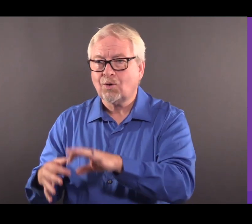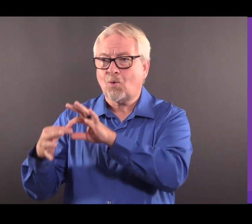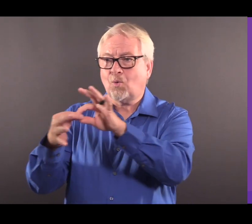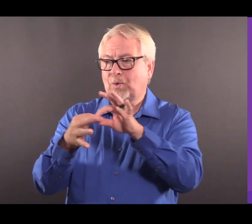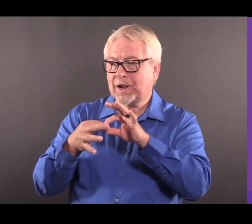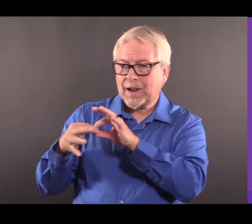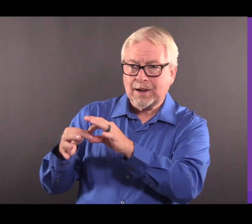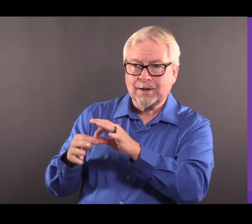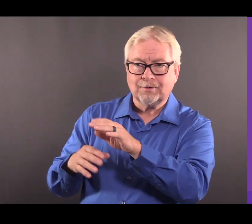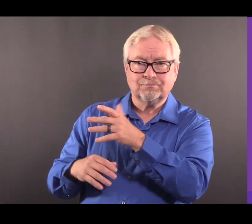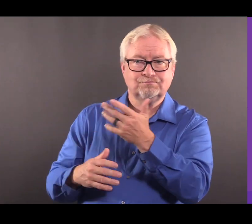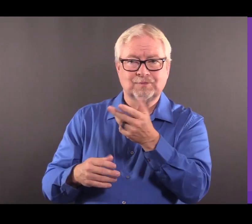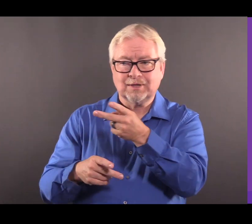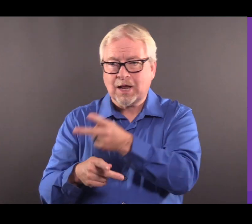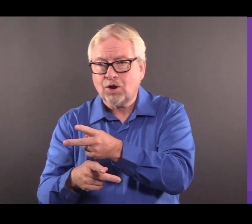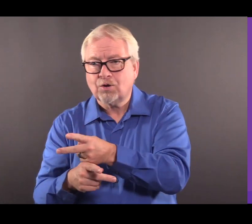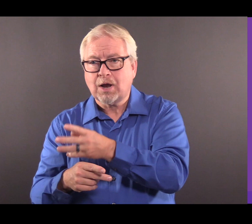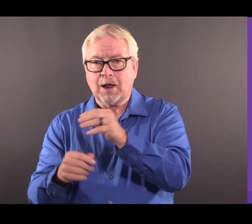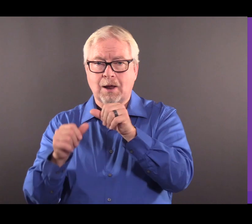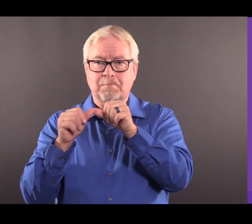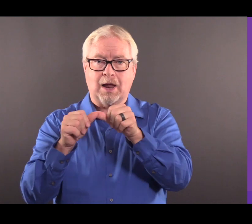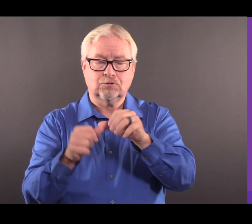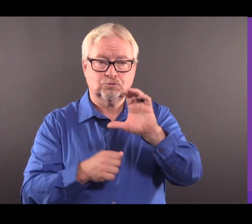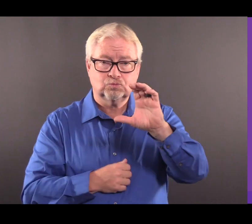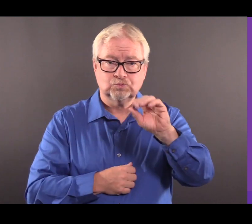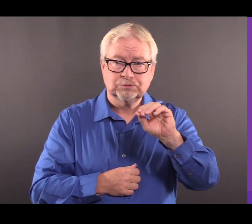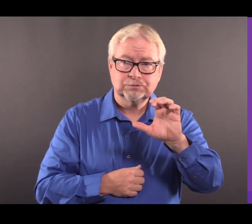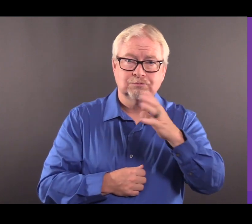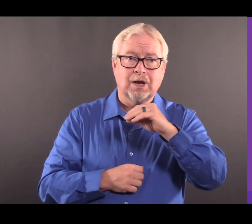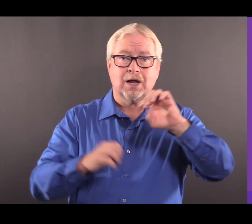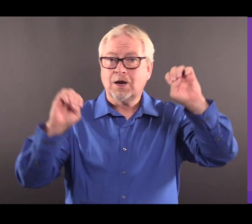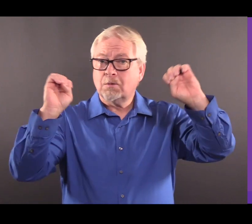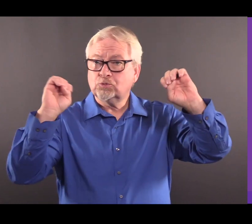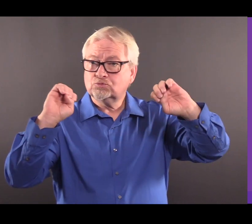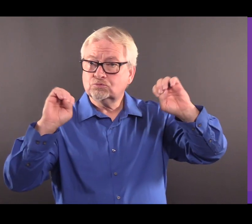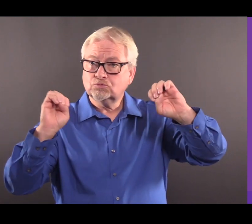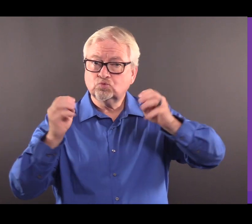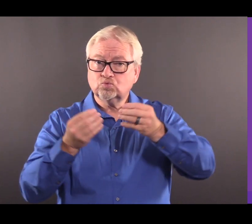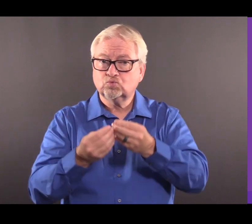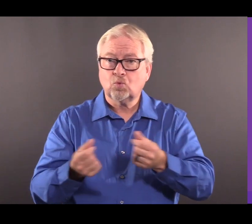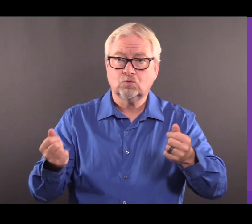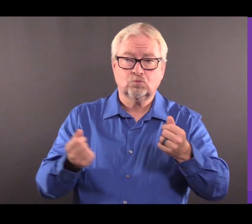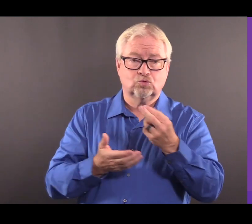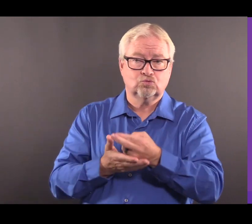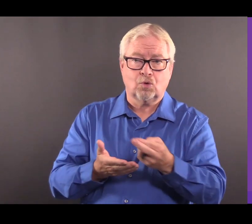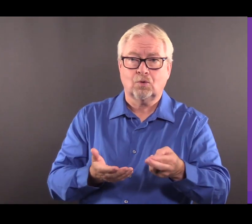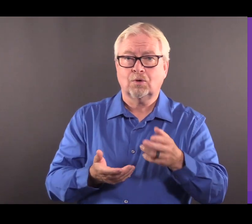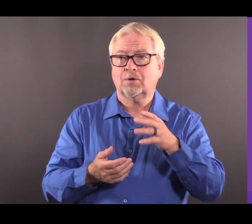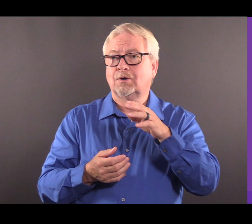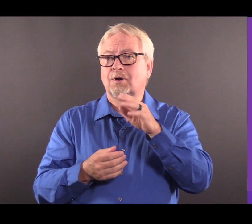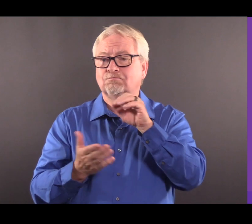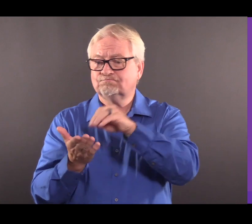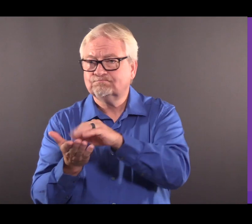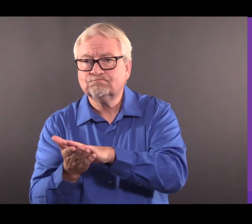are unhoused to coordinate care, manage their continuum of care and emergency